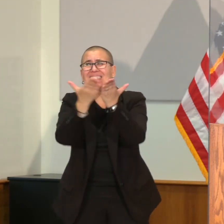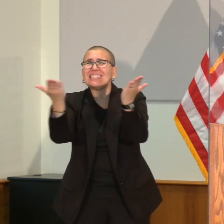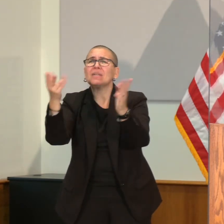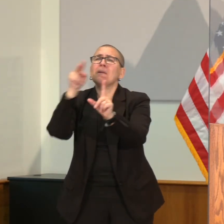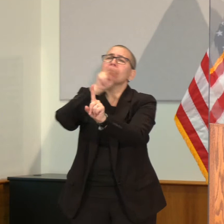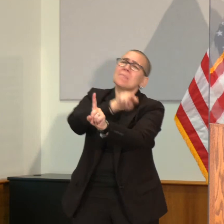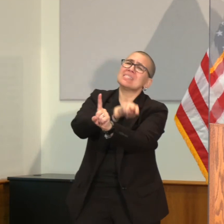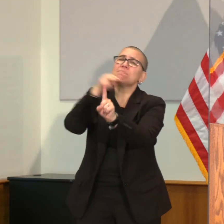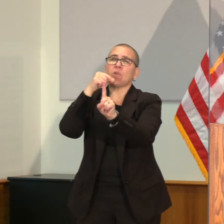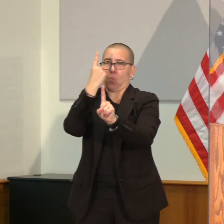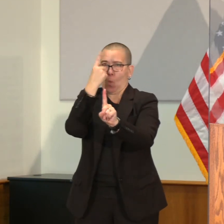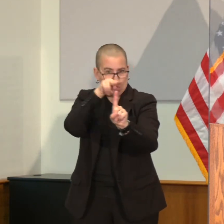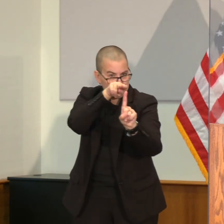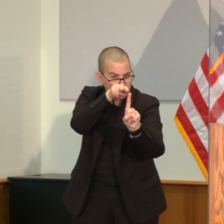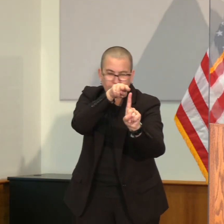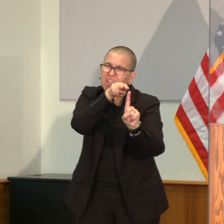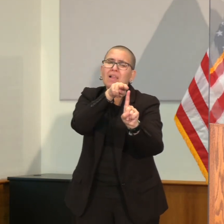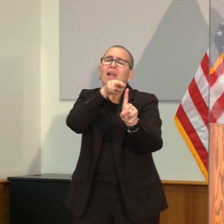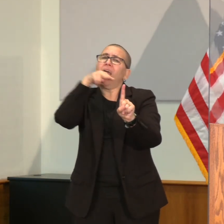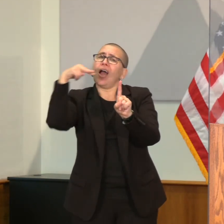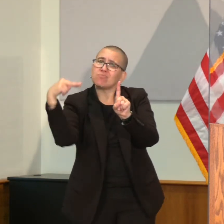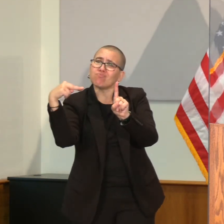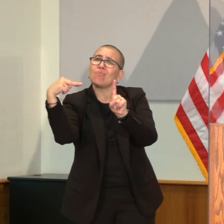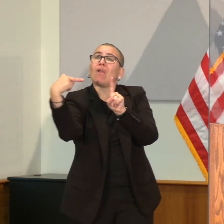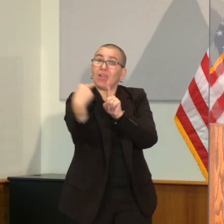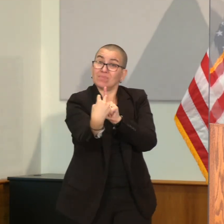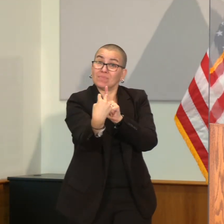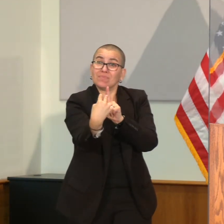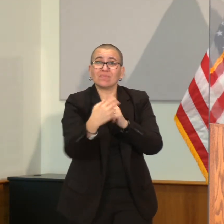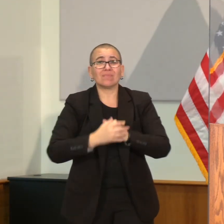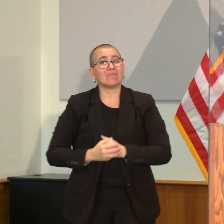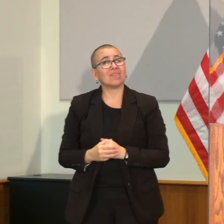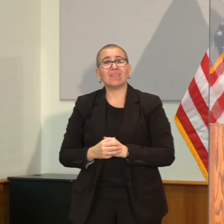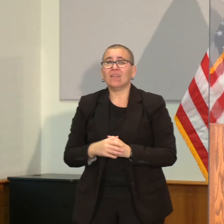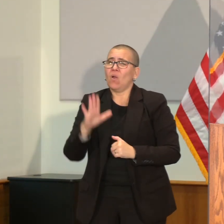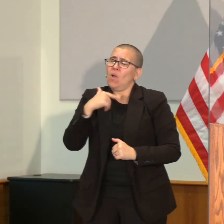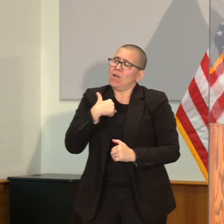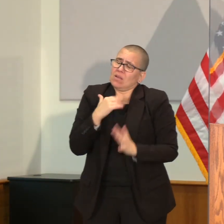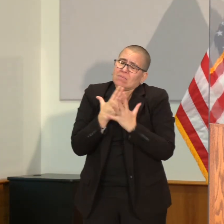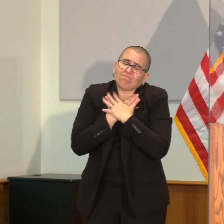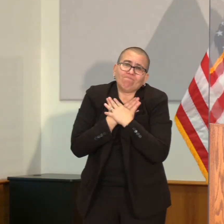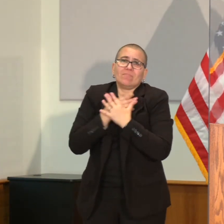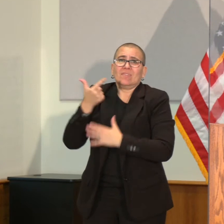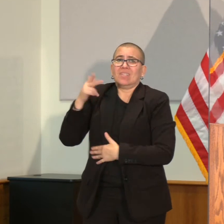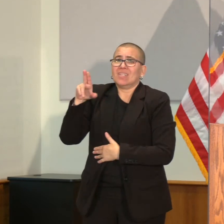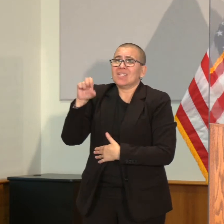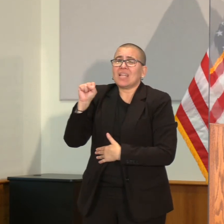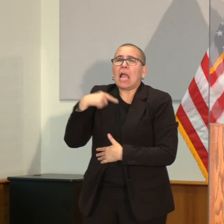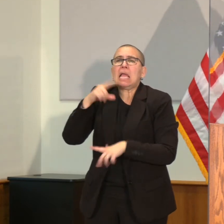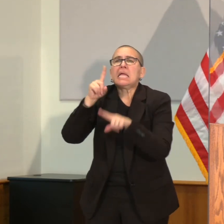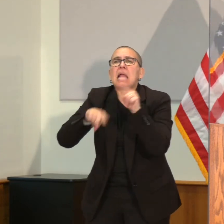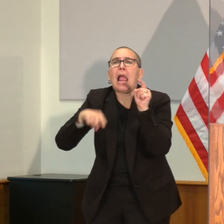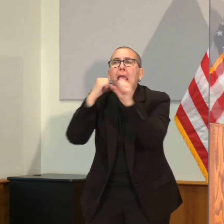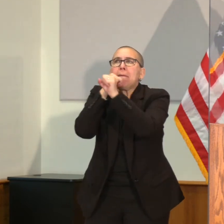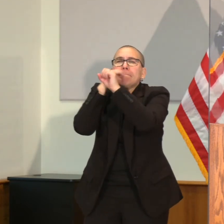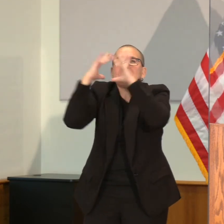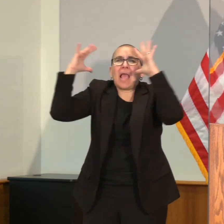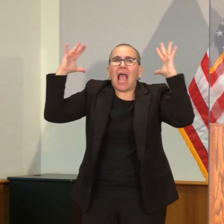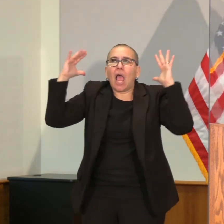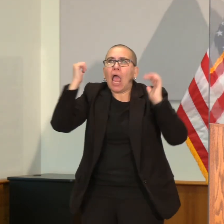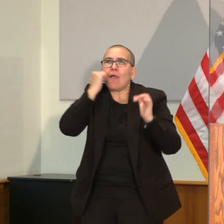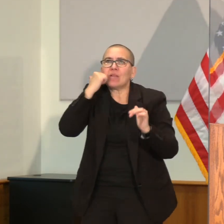about this, that unimaginable love I have for my son Gus. I can't imagine the daily